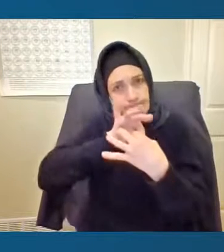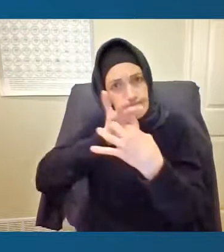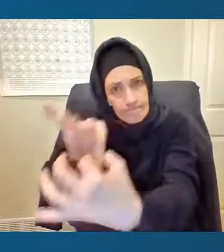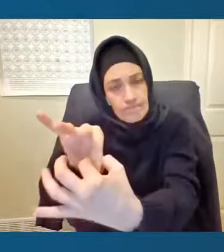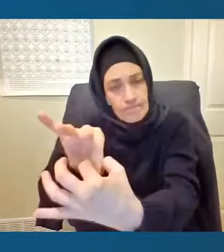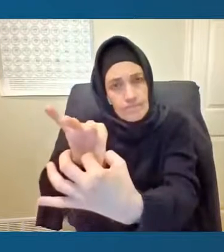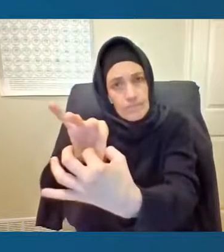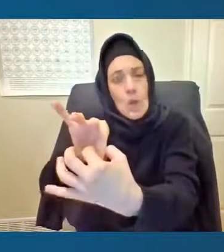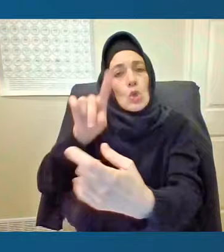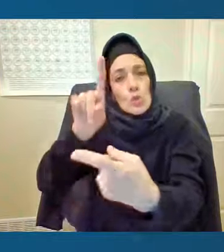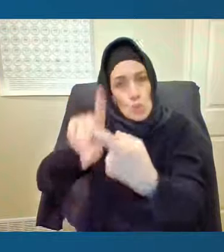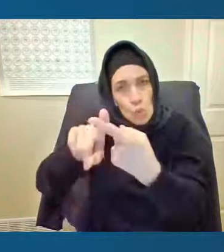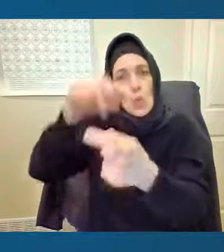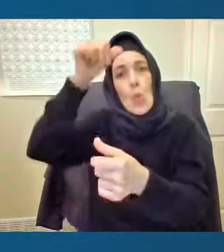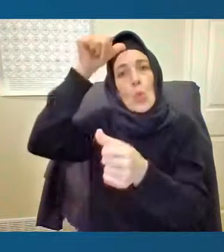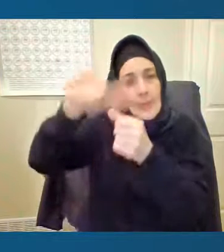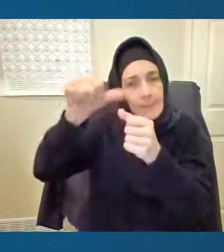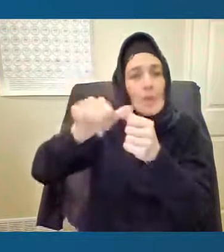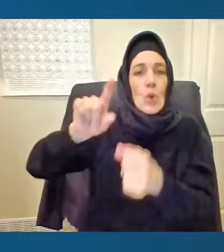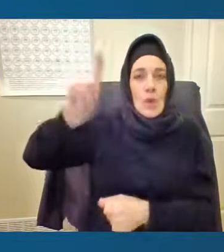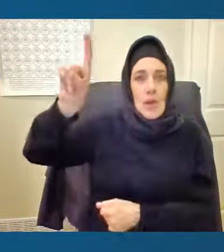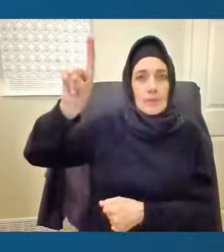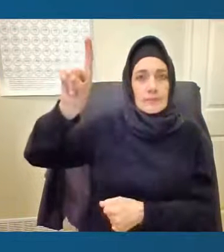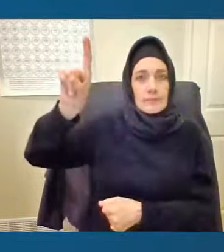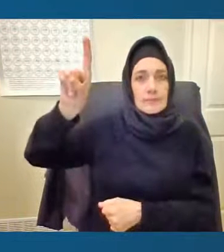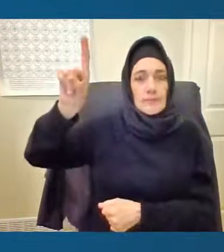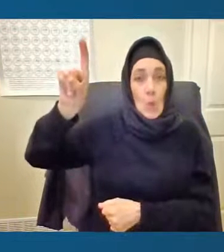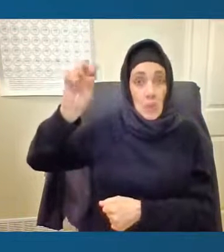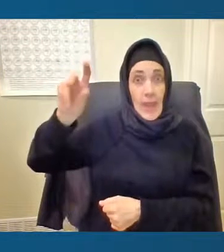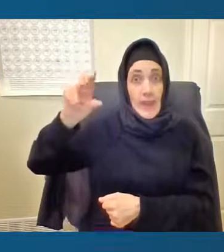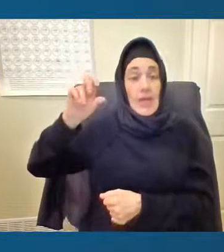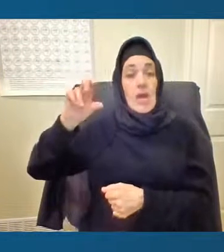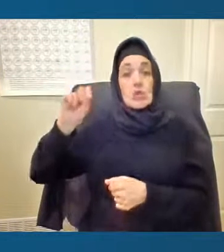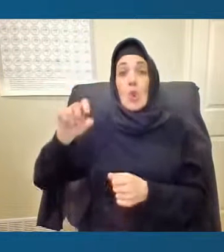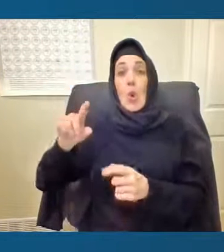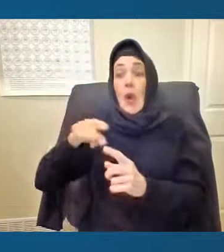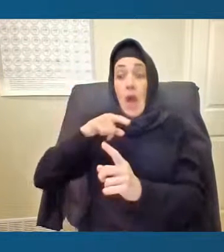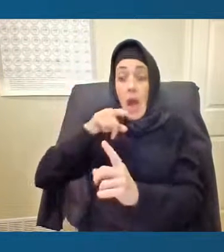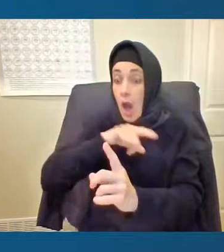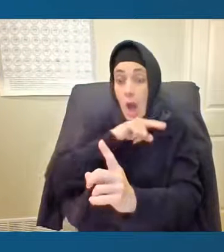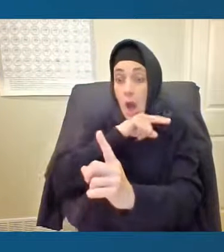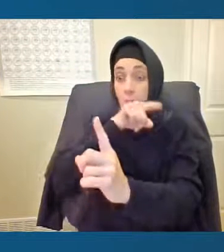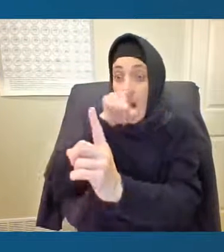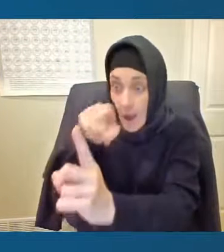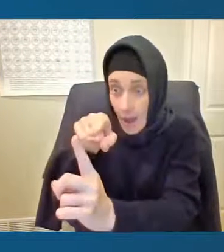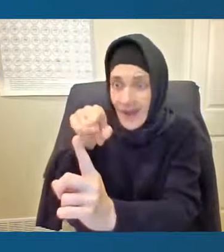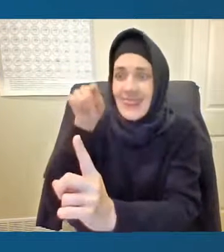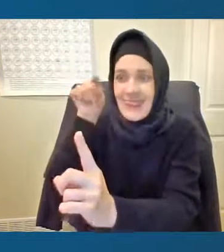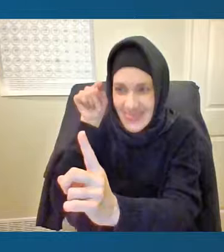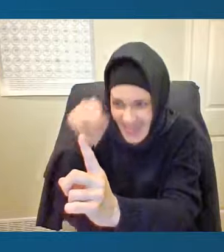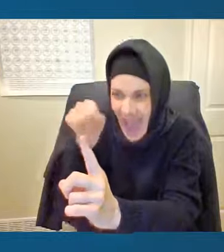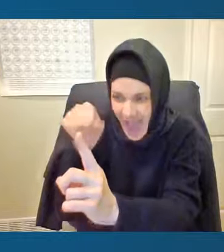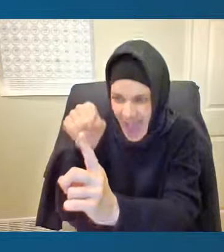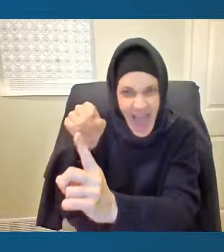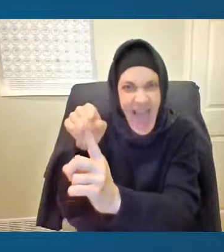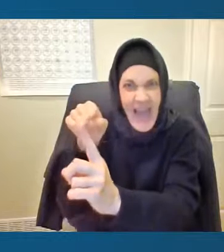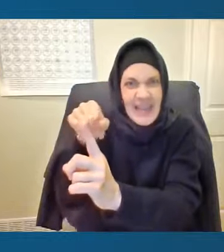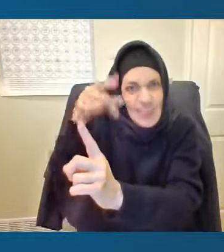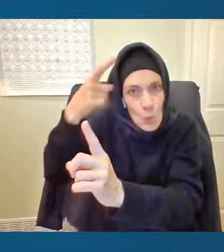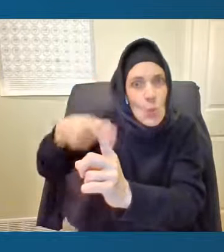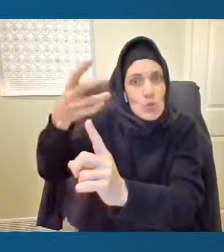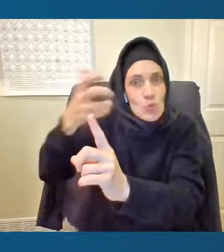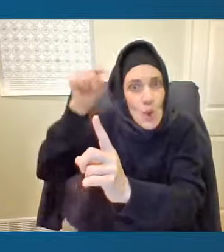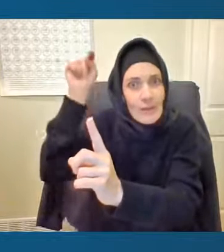Allah. So he says those are means, but the dhikr is the objective. The dhikr is the objective. That's why it's